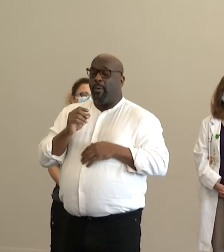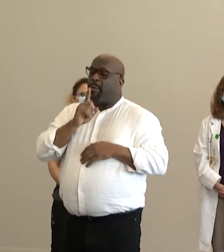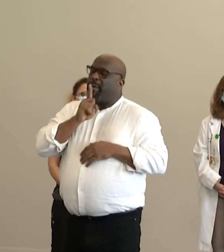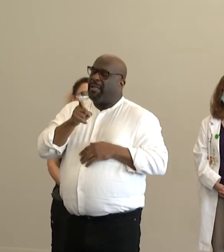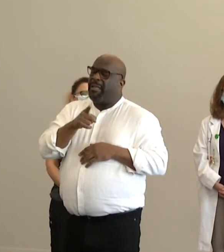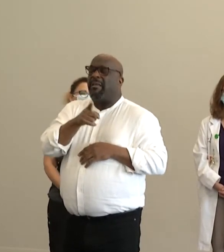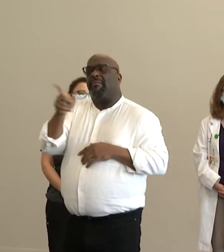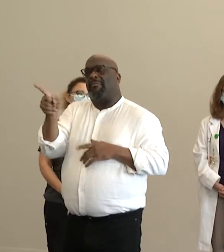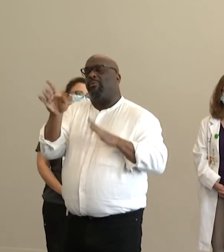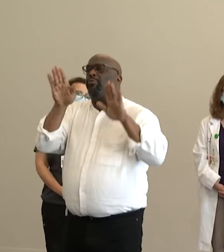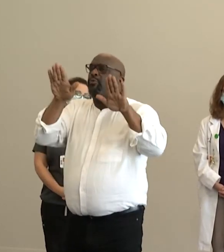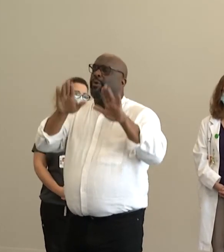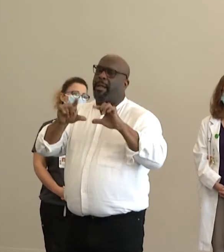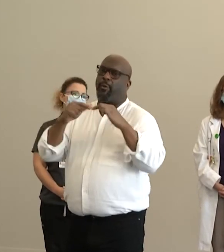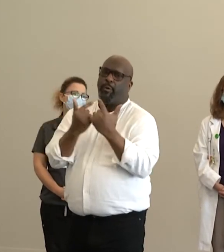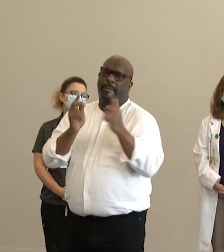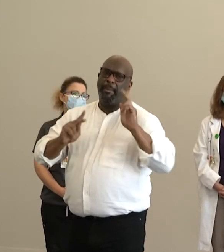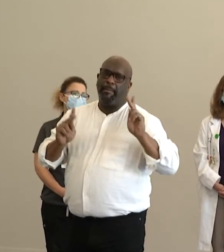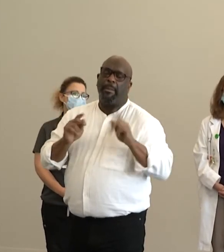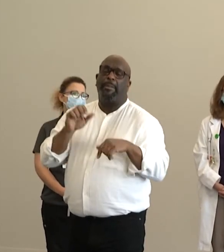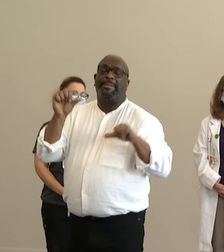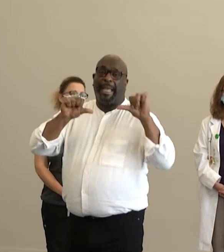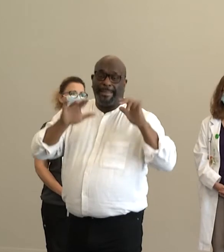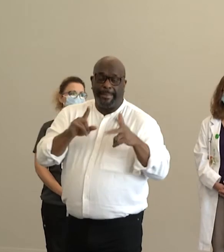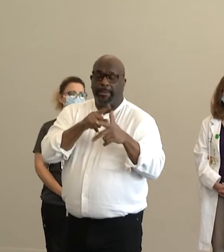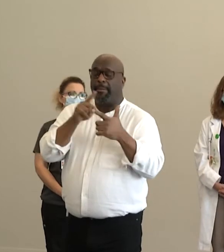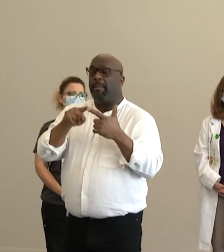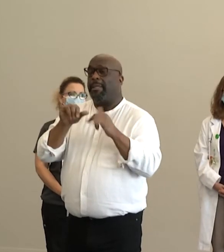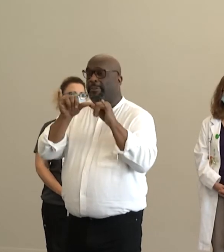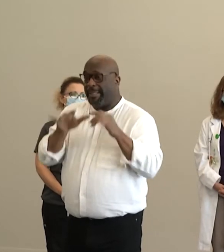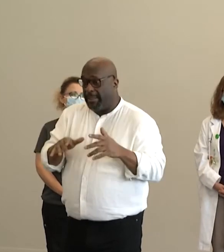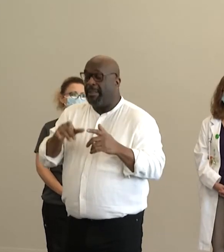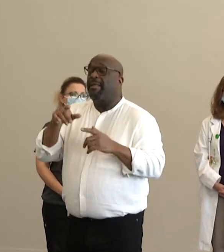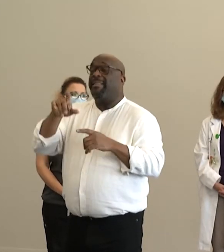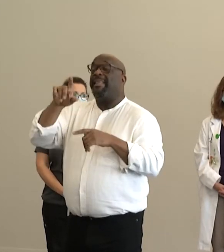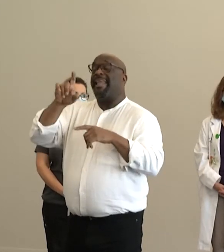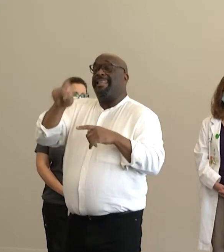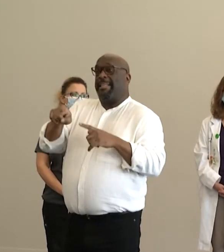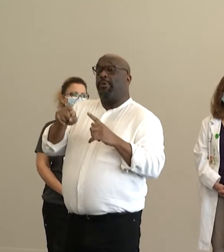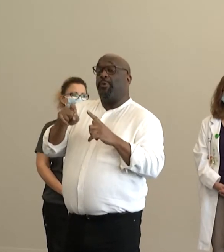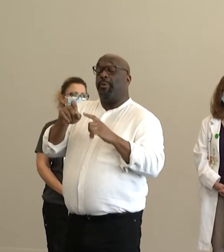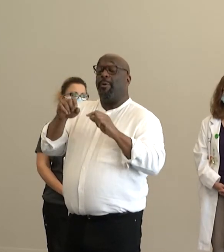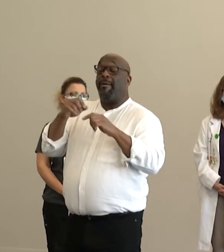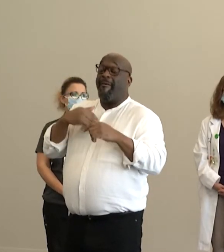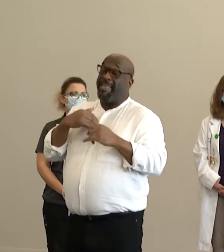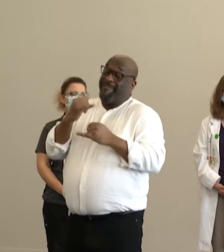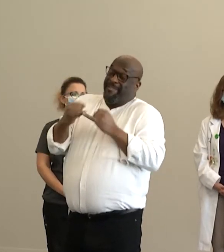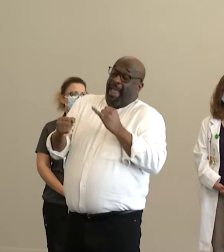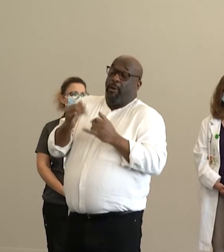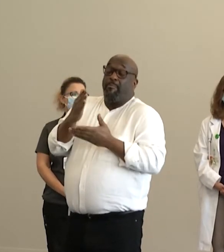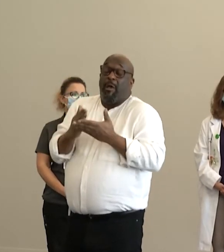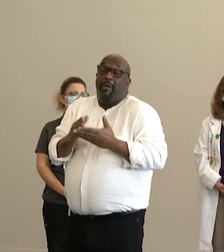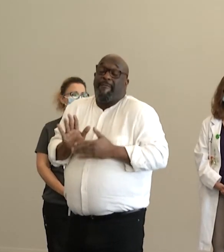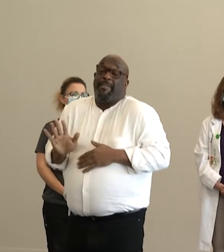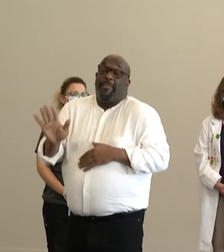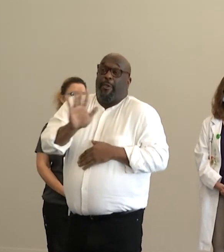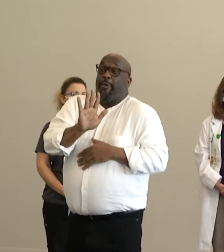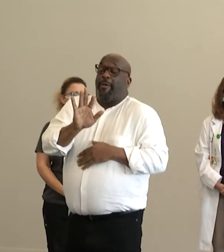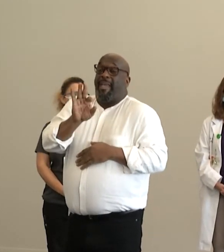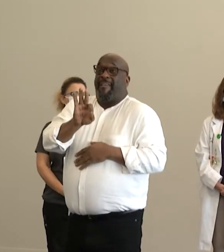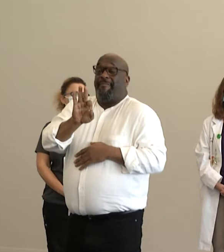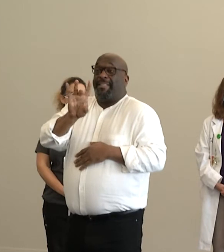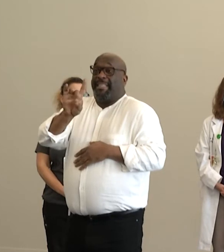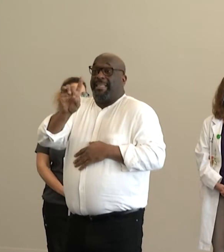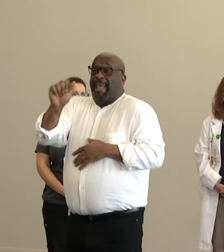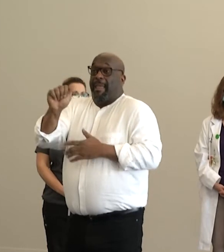group of scientists and engineers, and they need a simulation center for their final stages of the FDA. It's